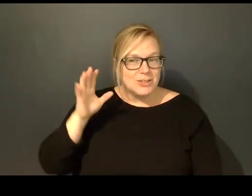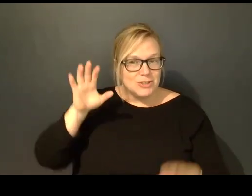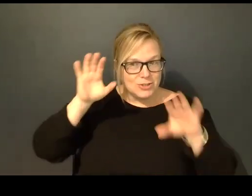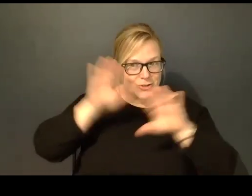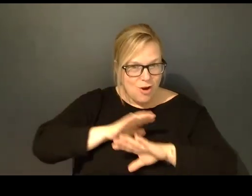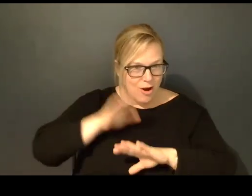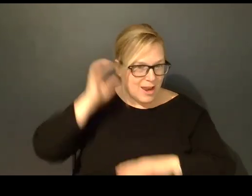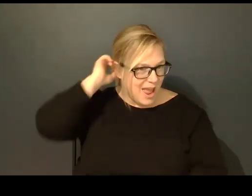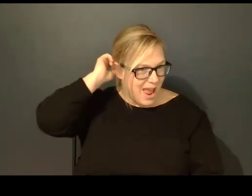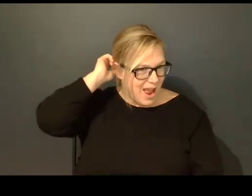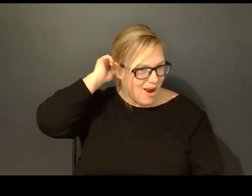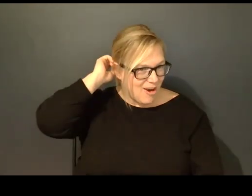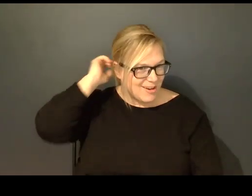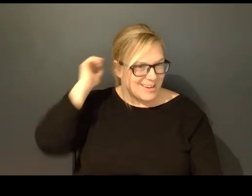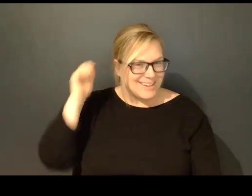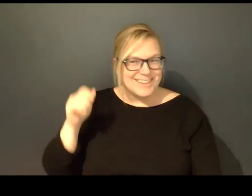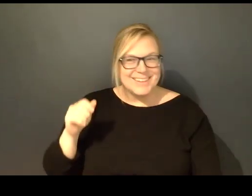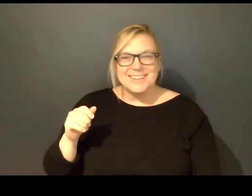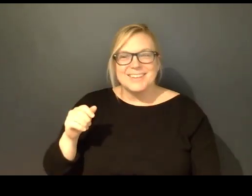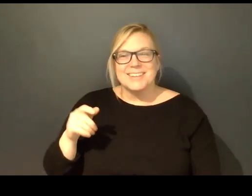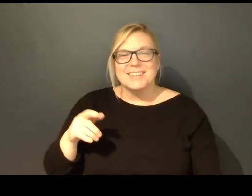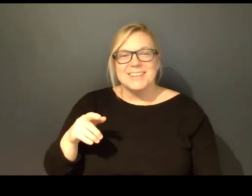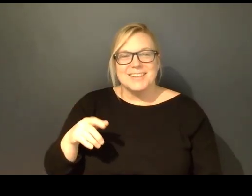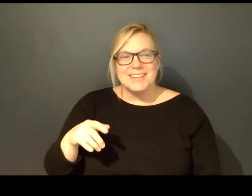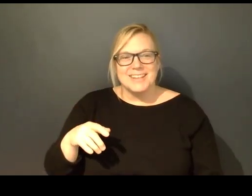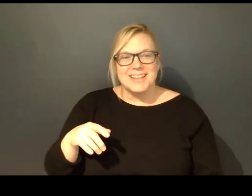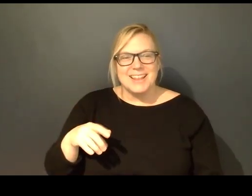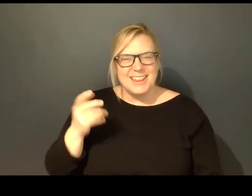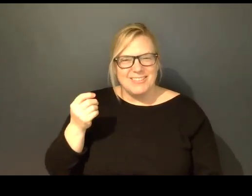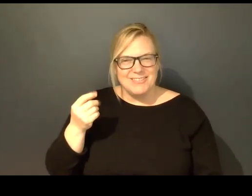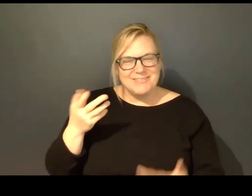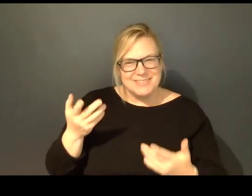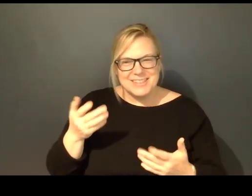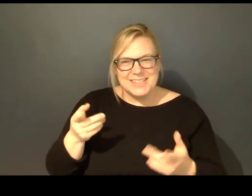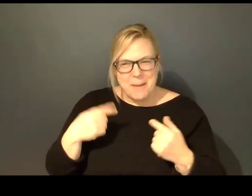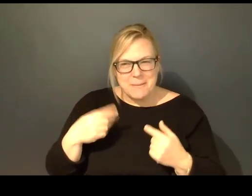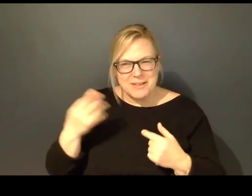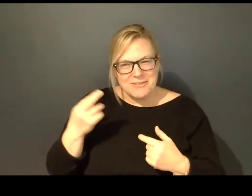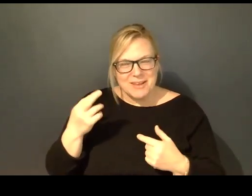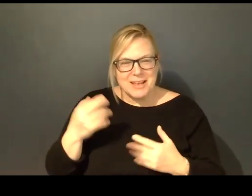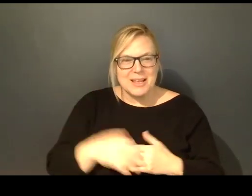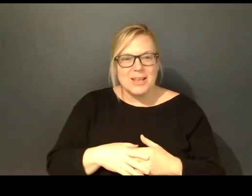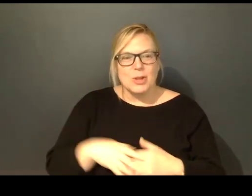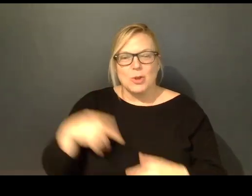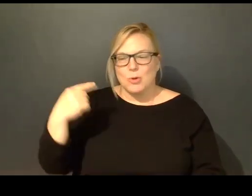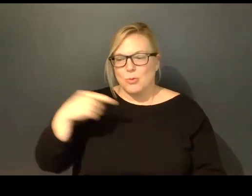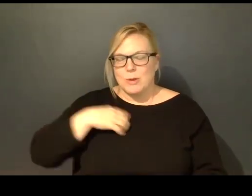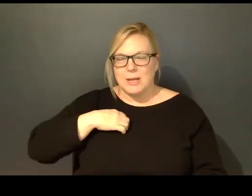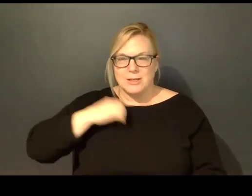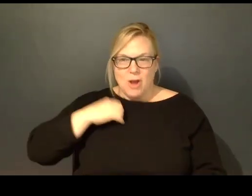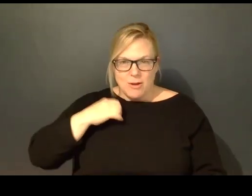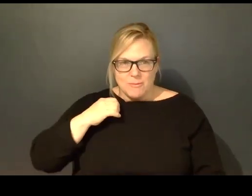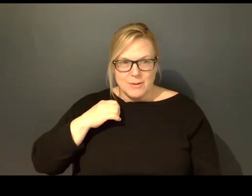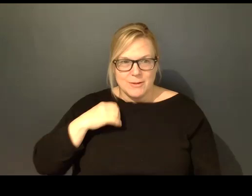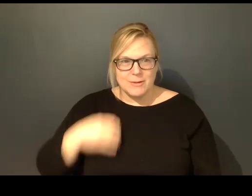coming in. It's coming. It's coming, yeah. Blake tells me it's coming. Today I'm wearing a greenish sort of top. I don't know